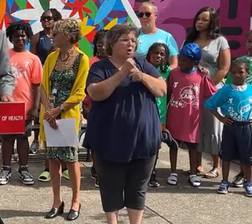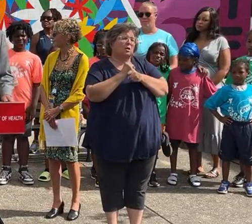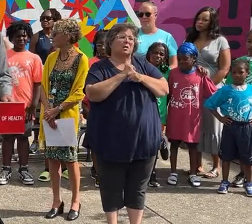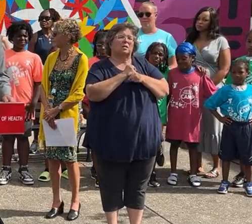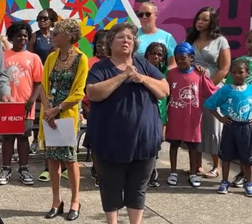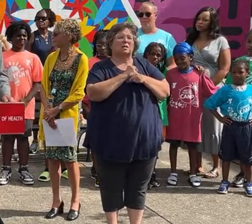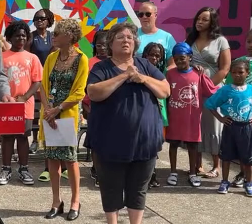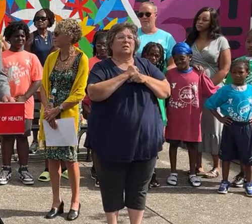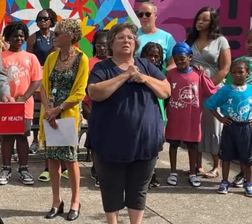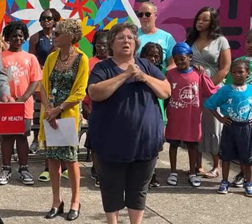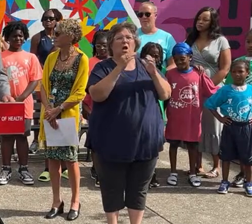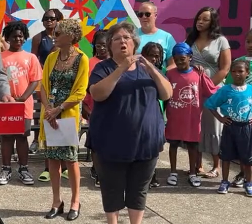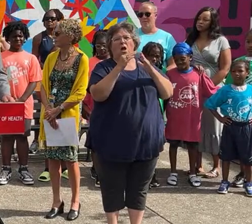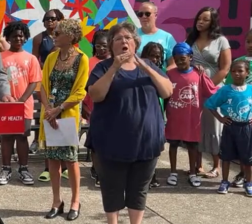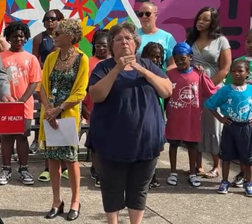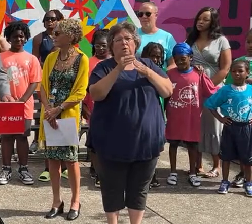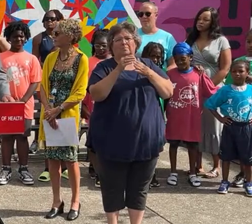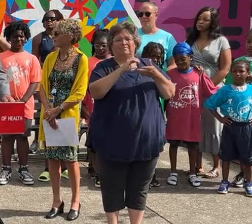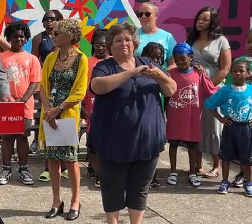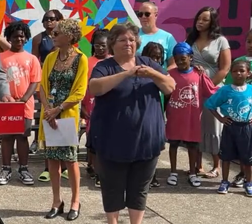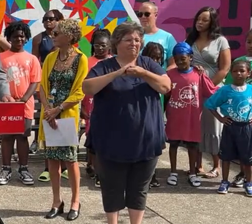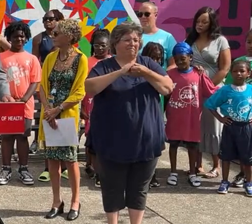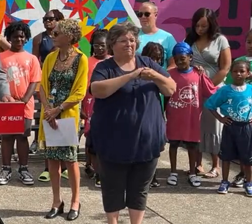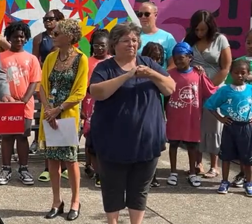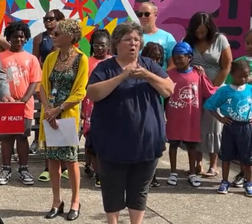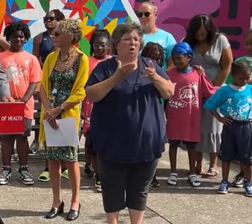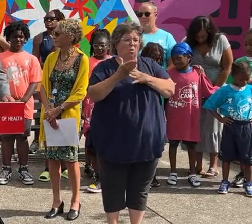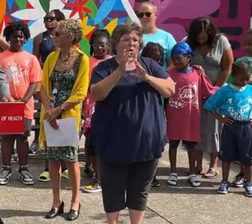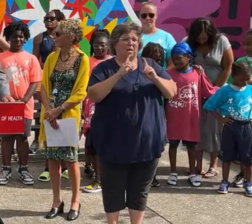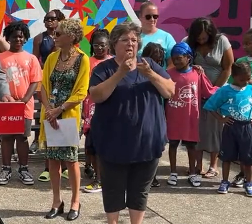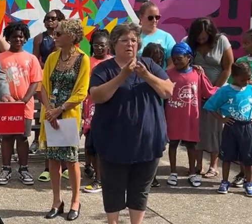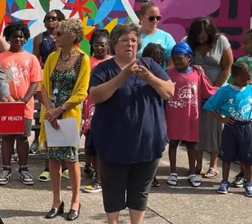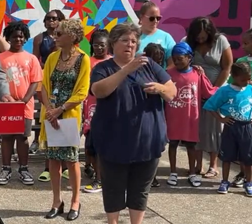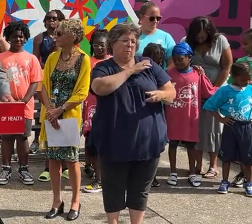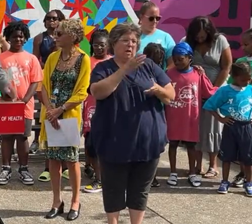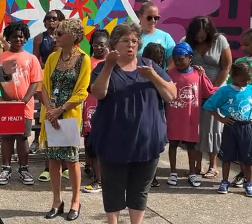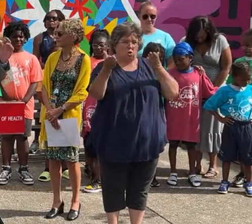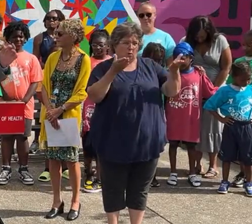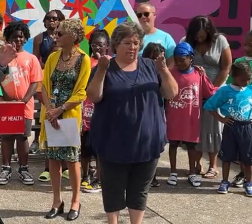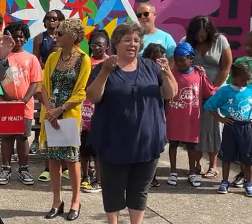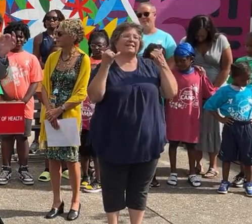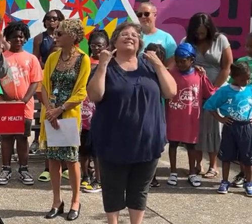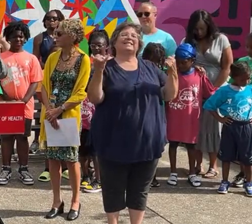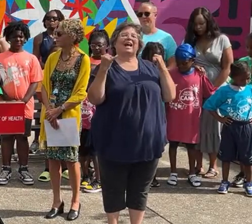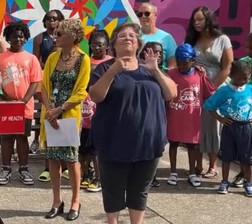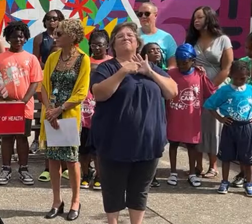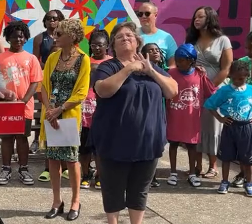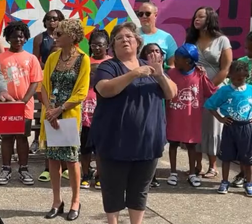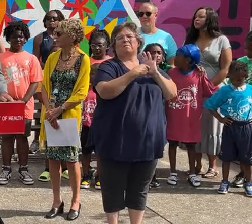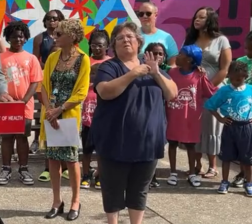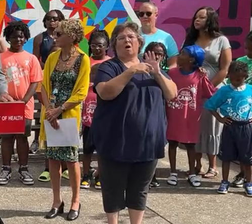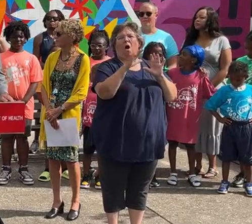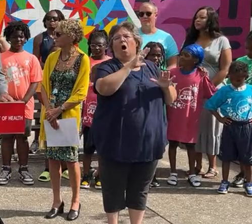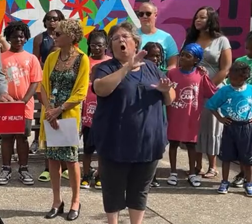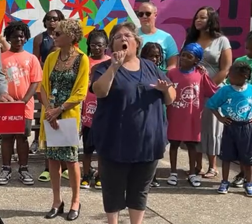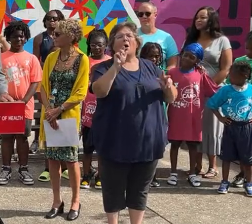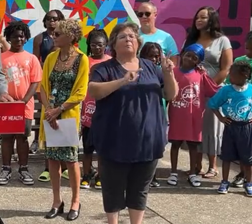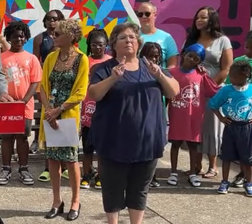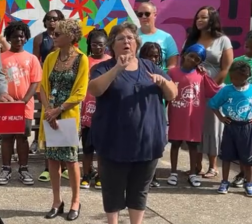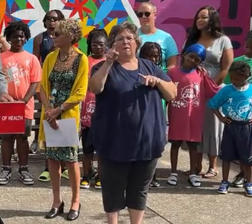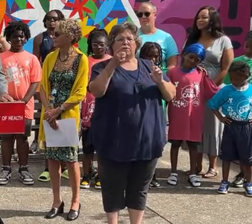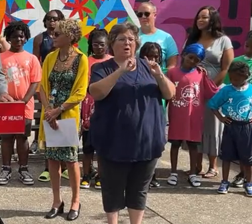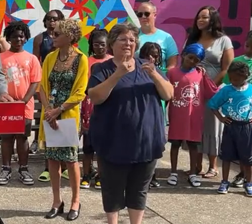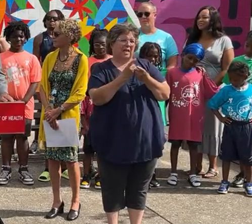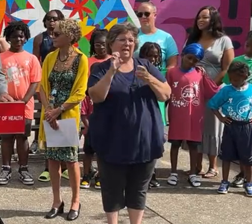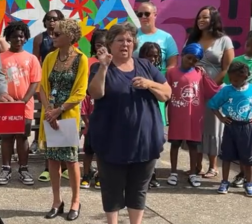our community liaison through the Department of Central Police Services, but is now representing all of the individuals in the 1st